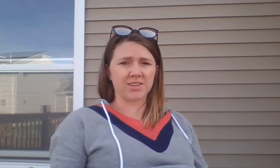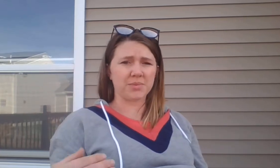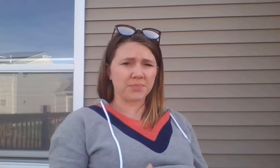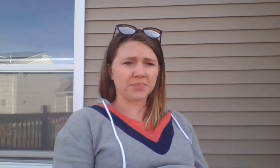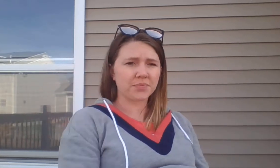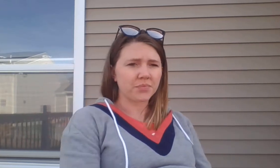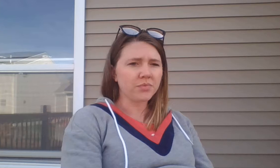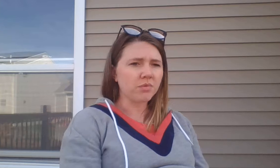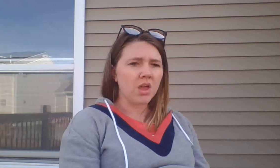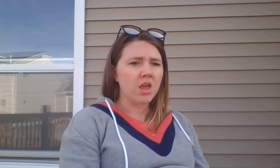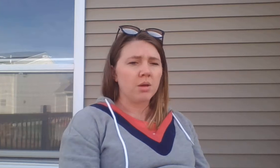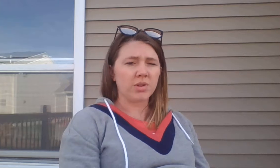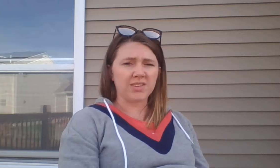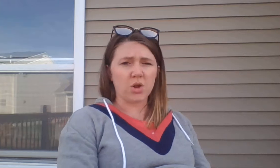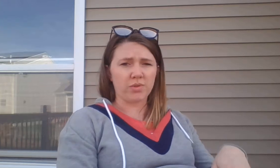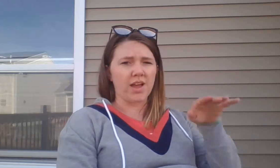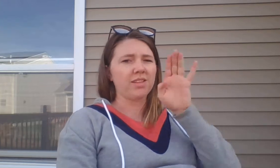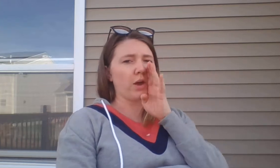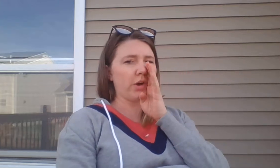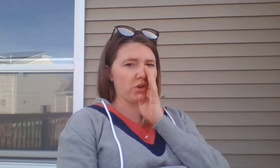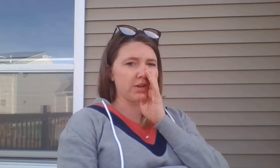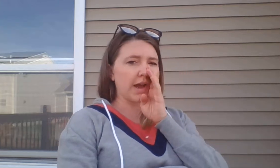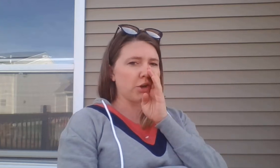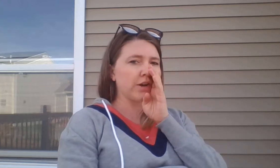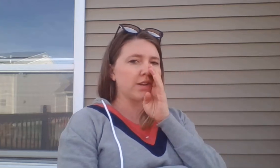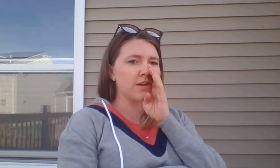context. Please note that that question's on your